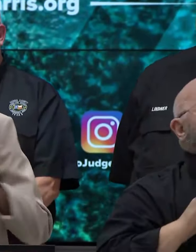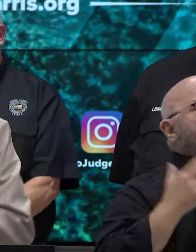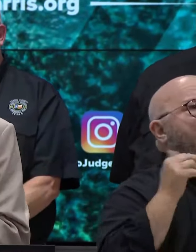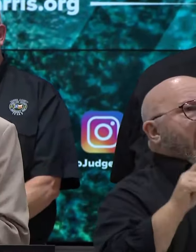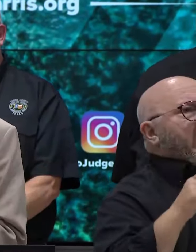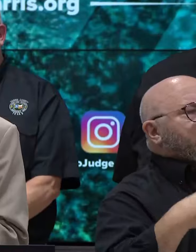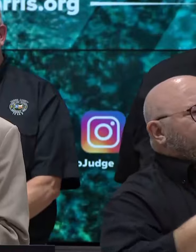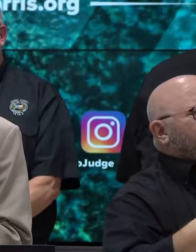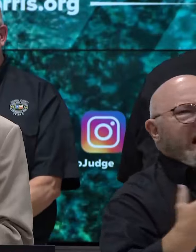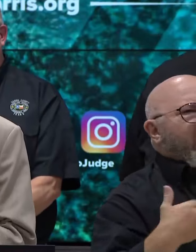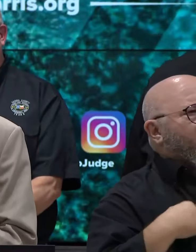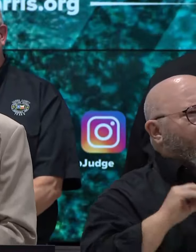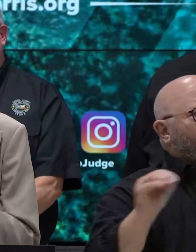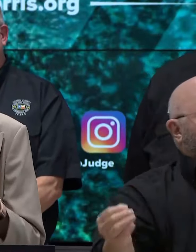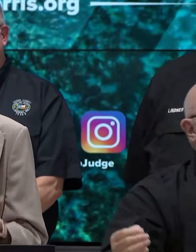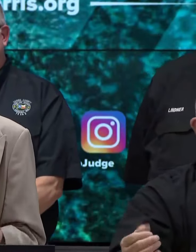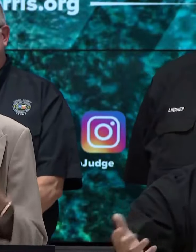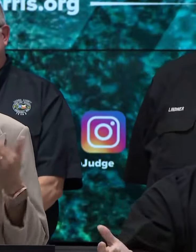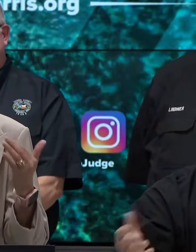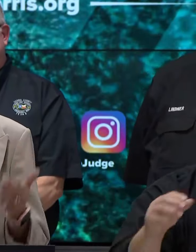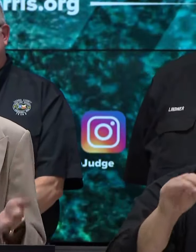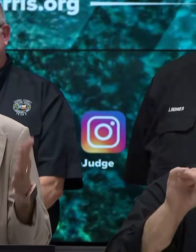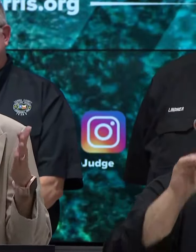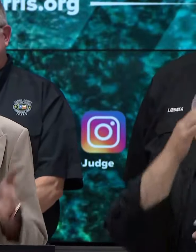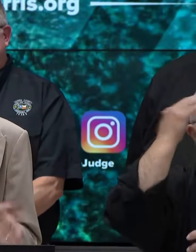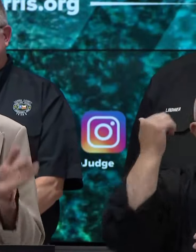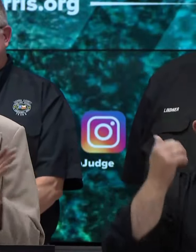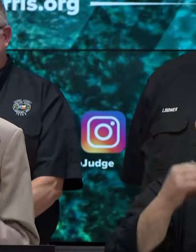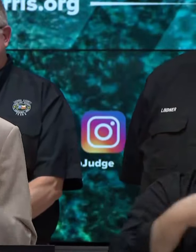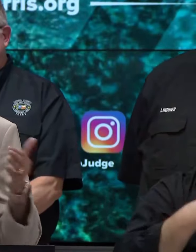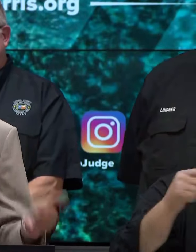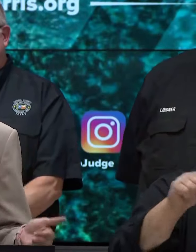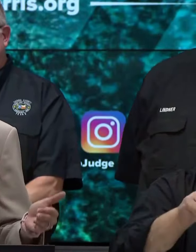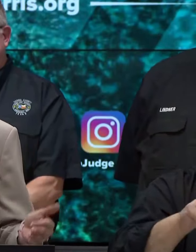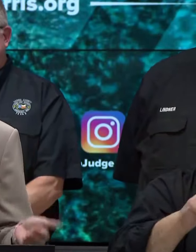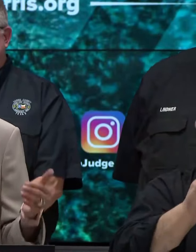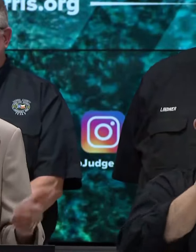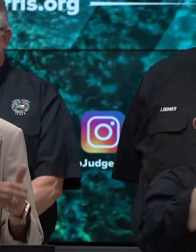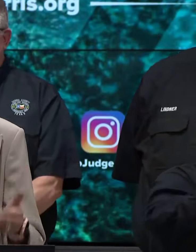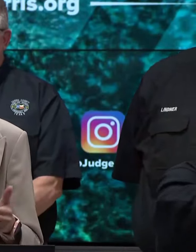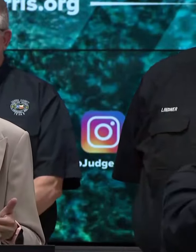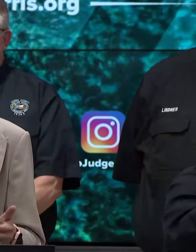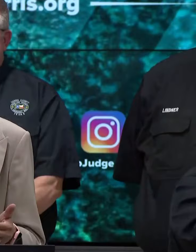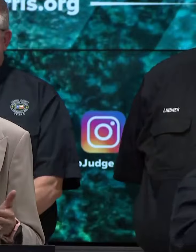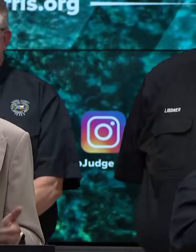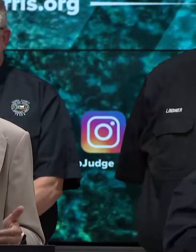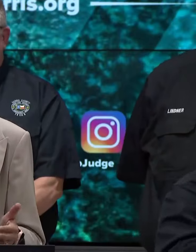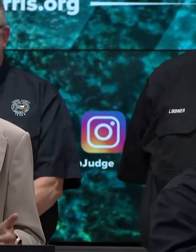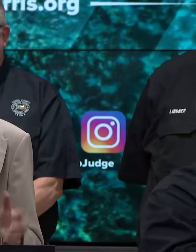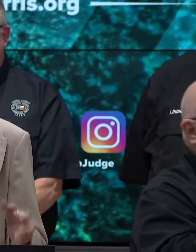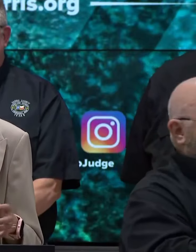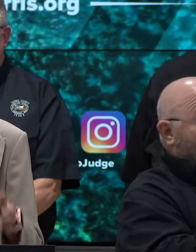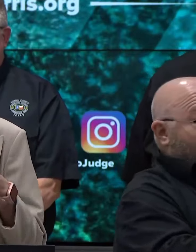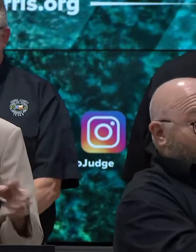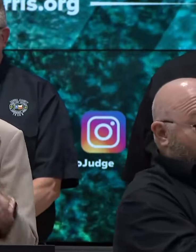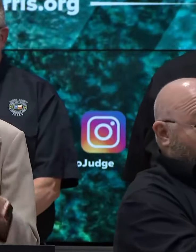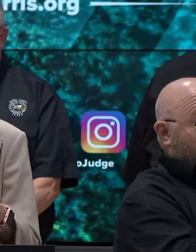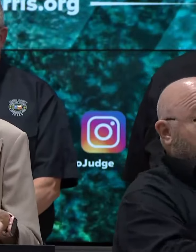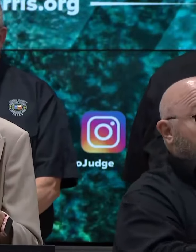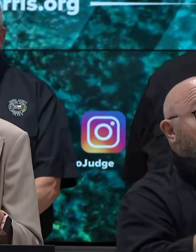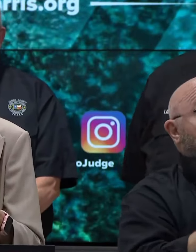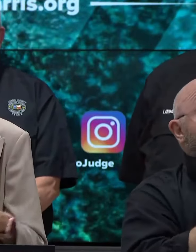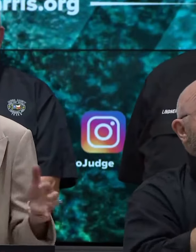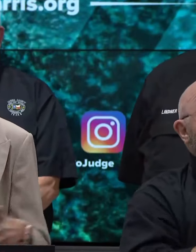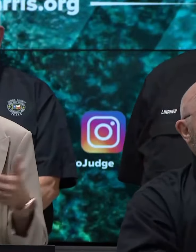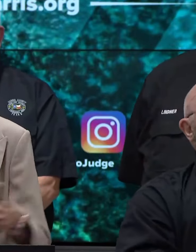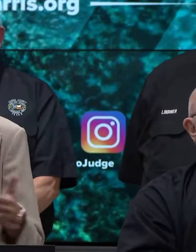power, now I lost it again. Right? It's because we're trying to energize other sections and we have to de-energize one section in order to fix the problem